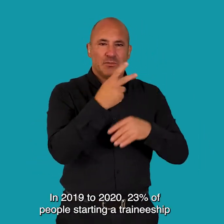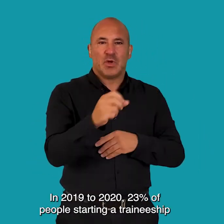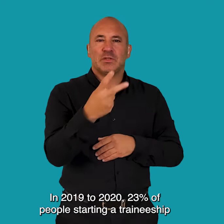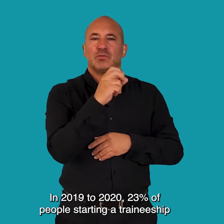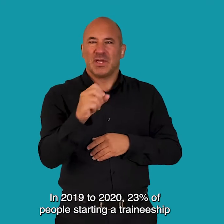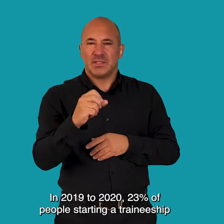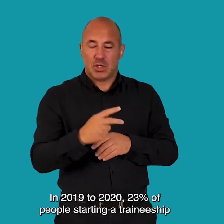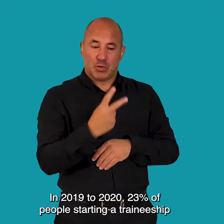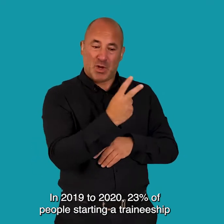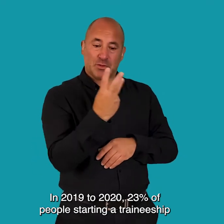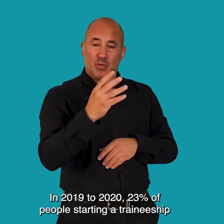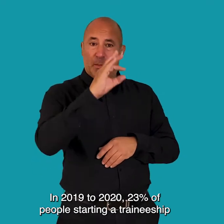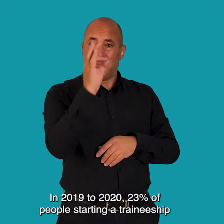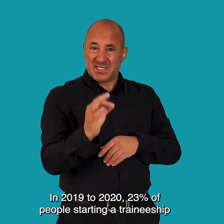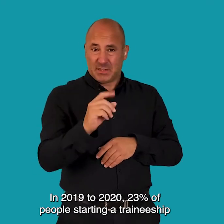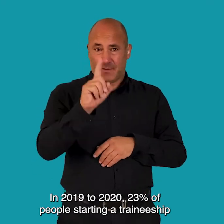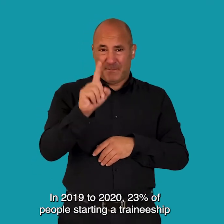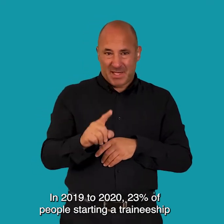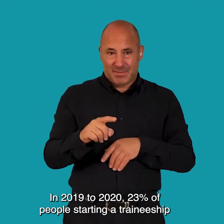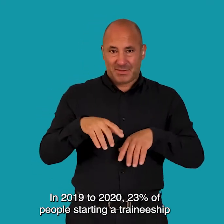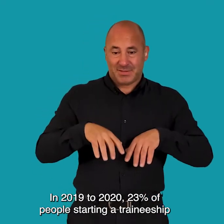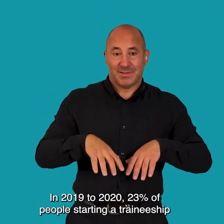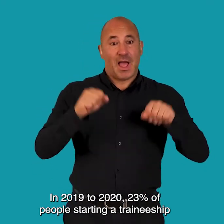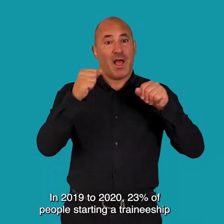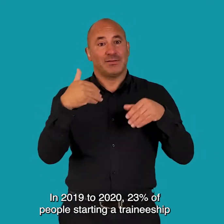to 2020, 23% of people